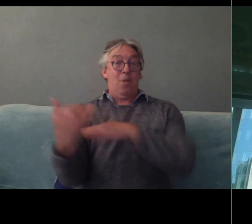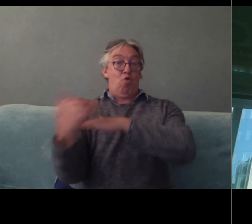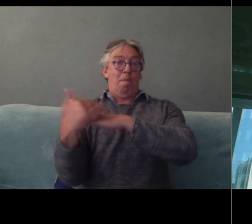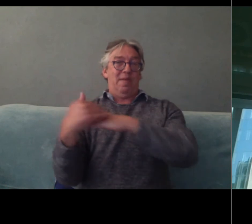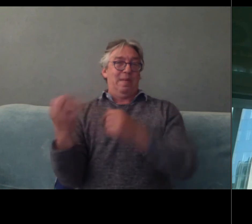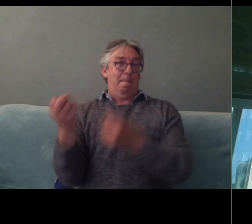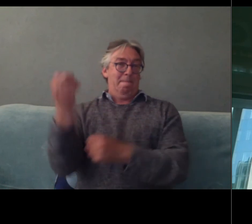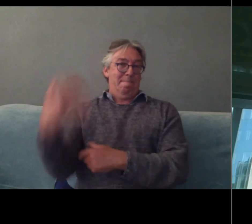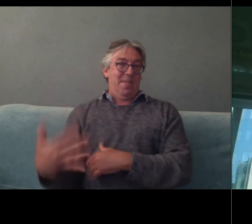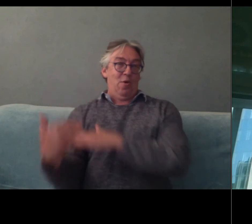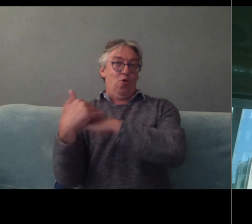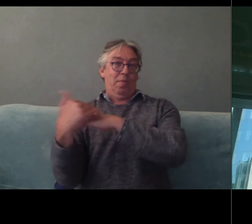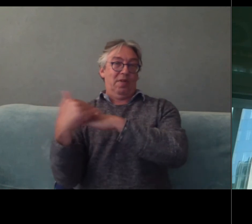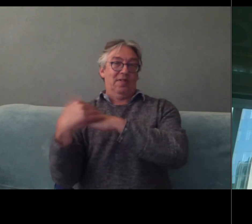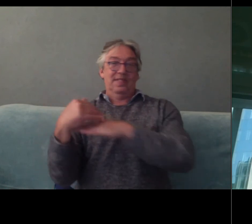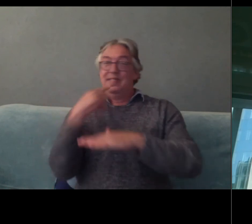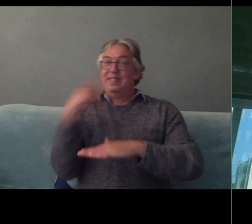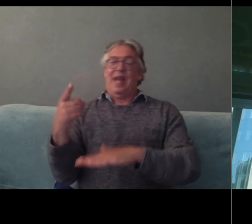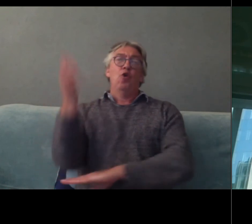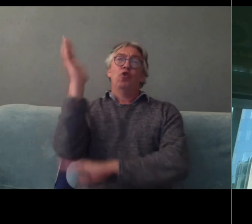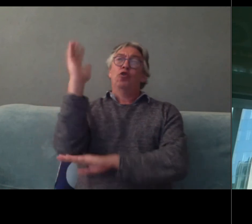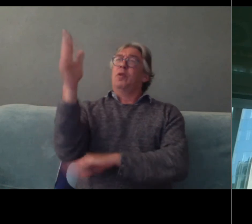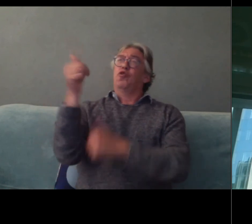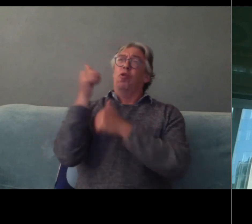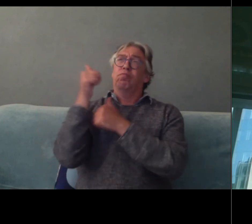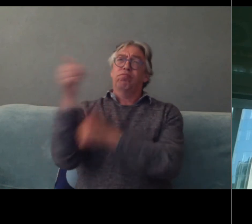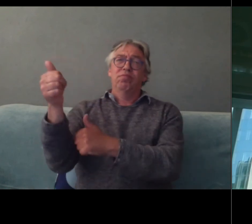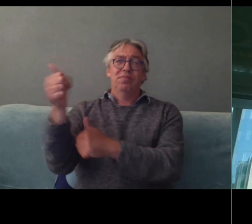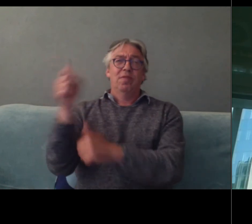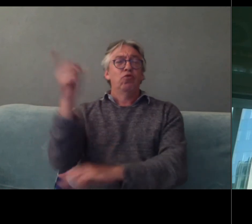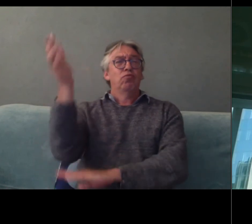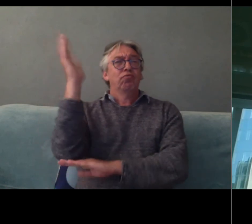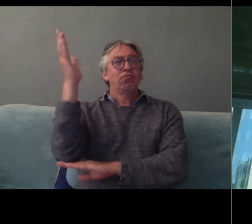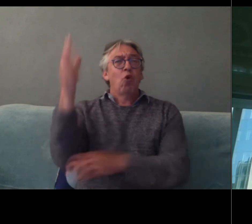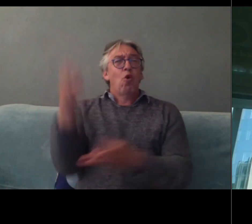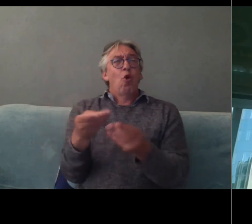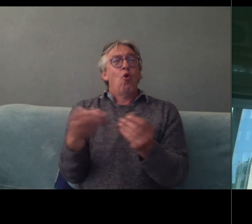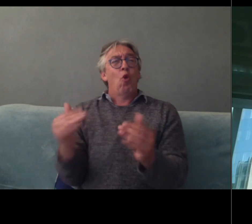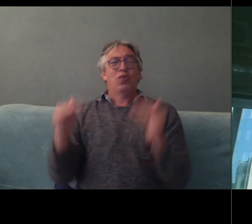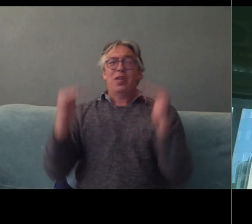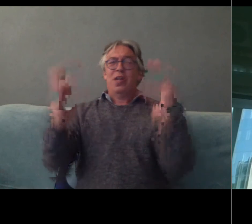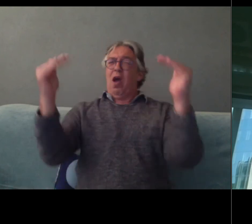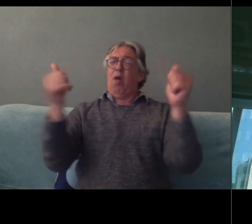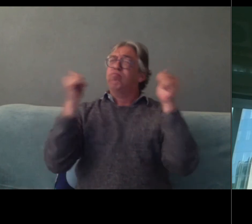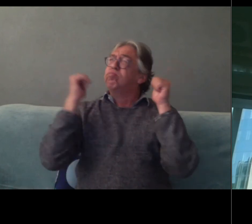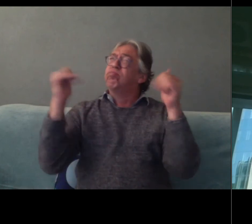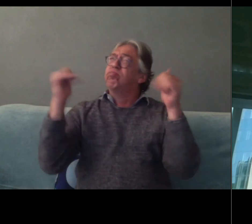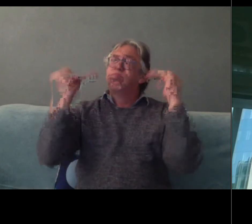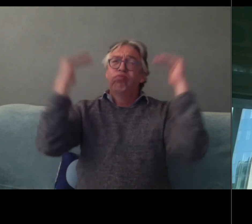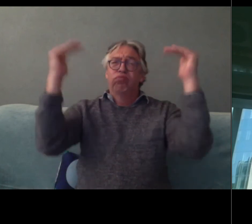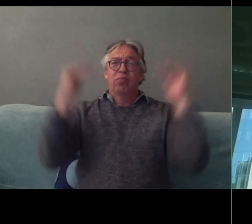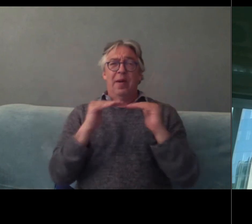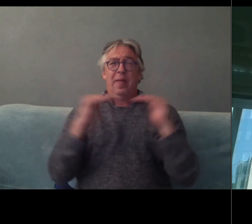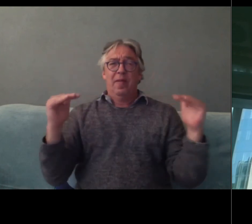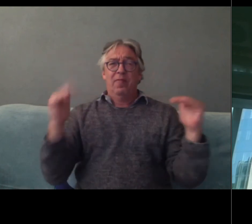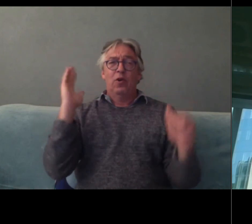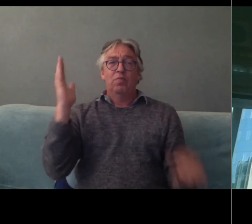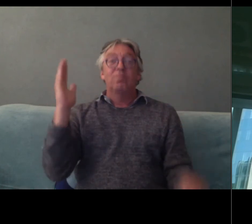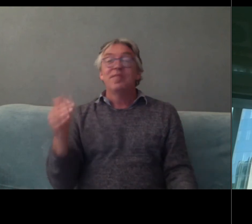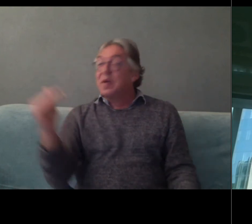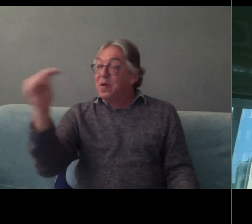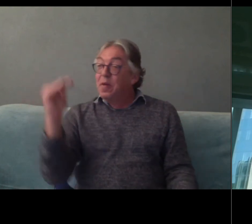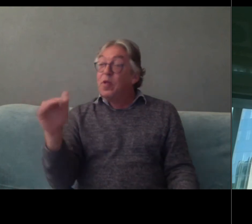the speakers and the quality of the intervention, so I should just point this out as well. I have a question for Catalina